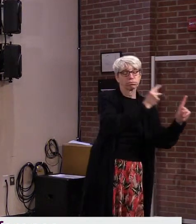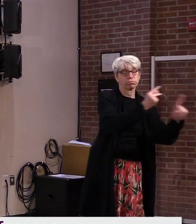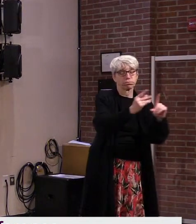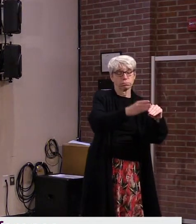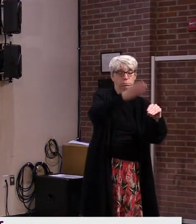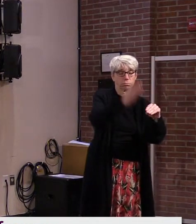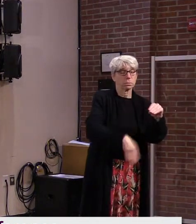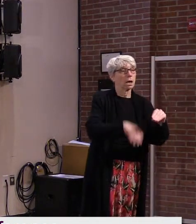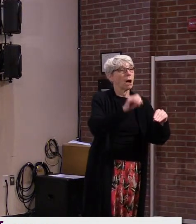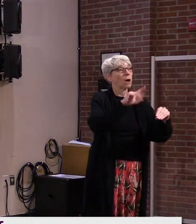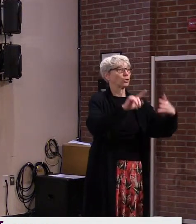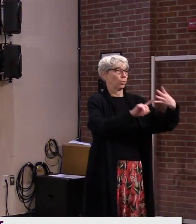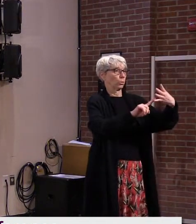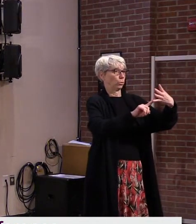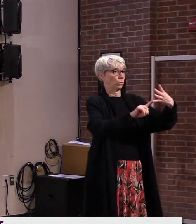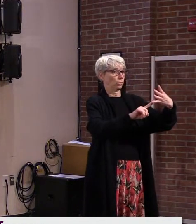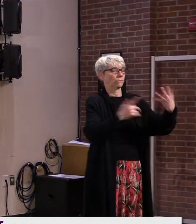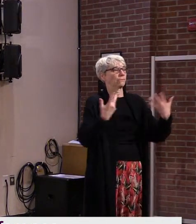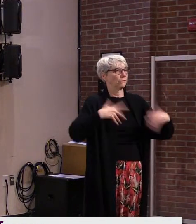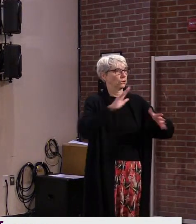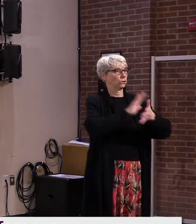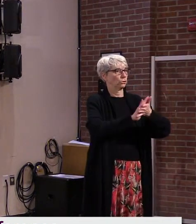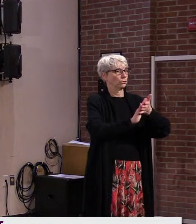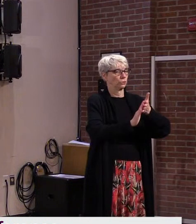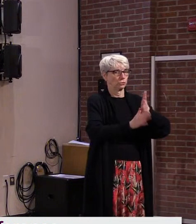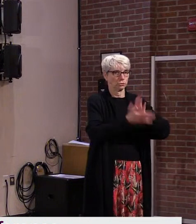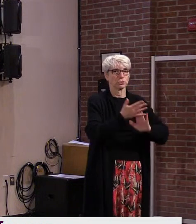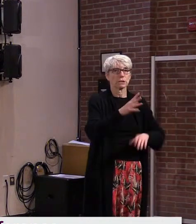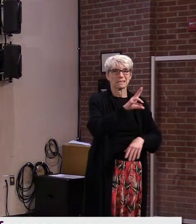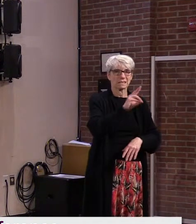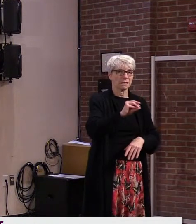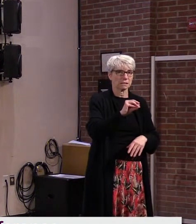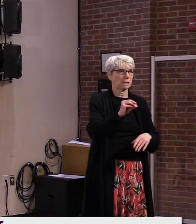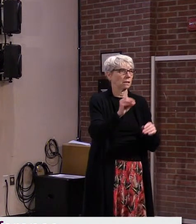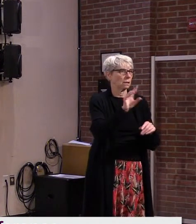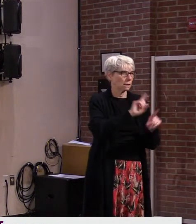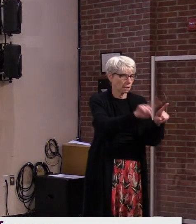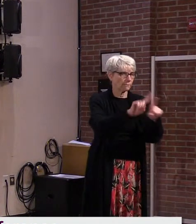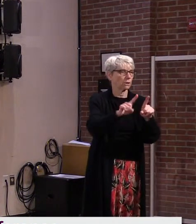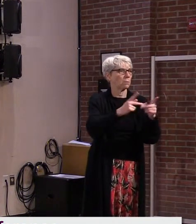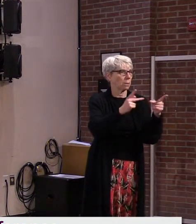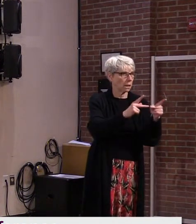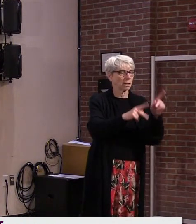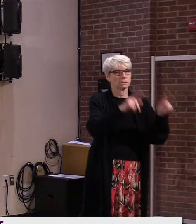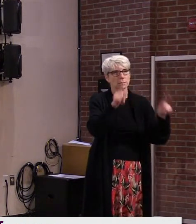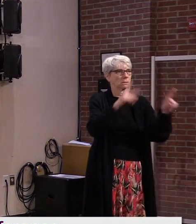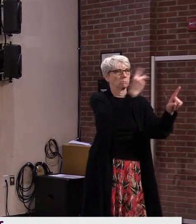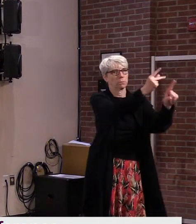last week in October on having their 60 and maybe plus more done.